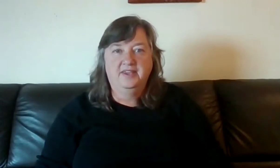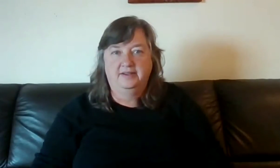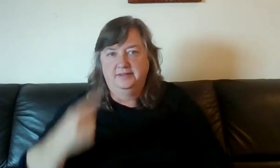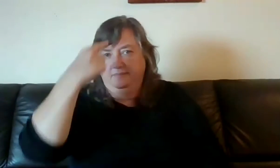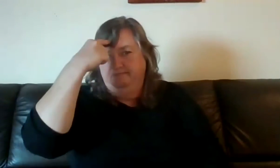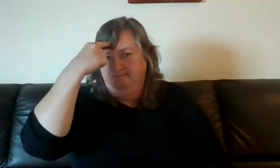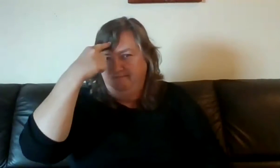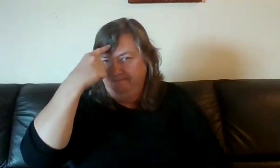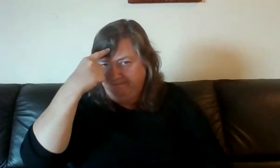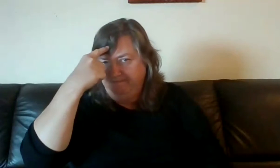Think.